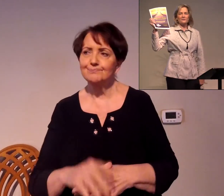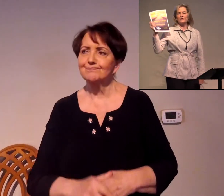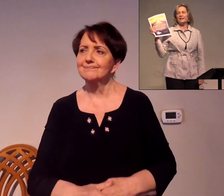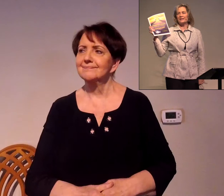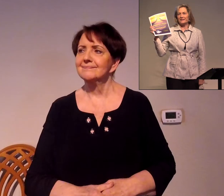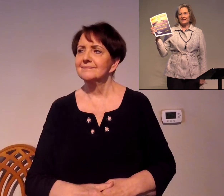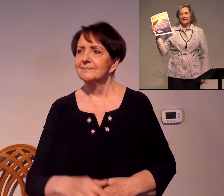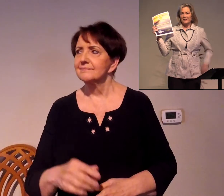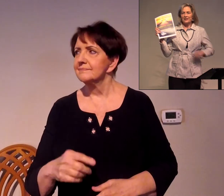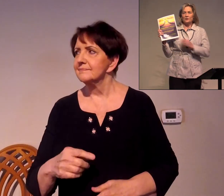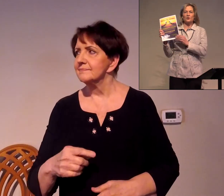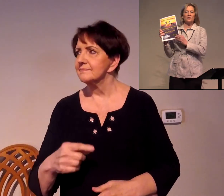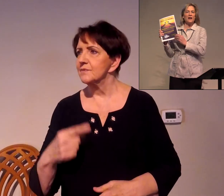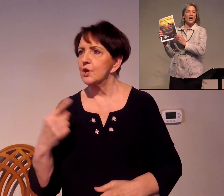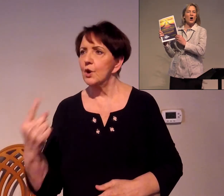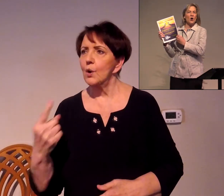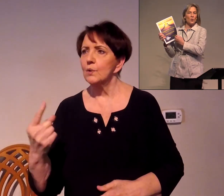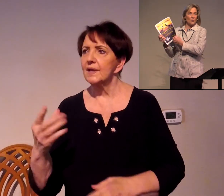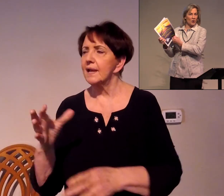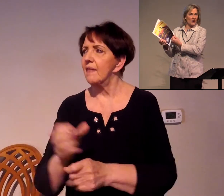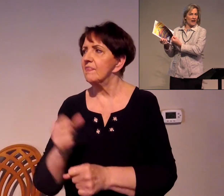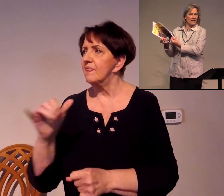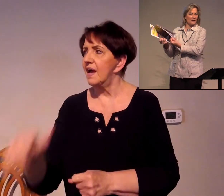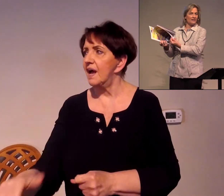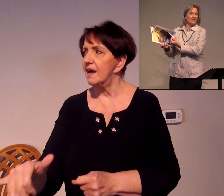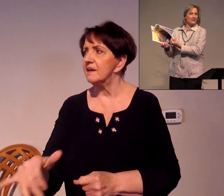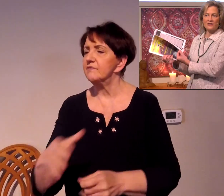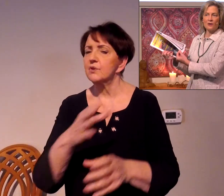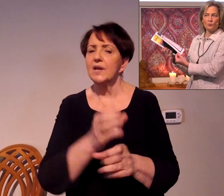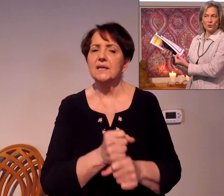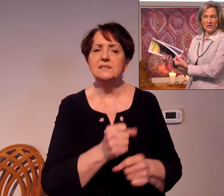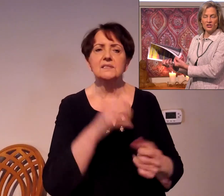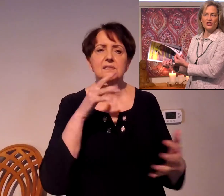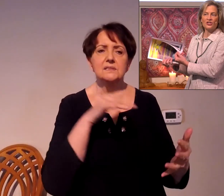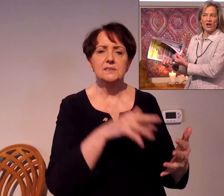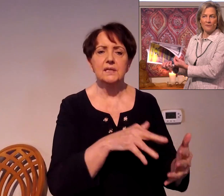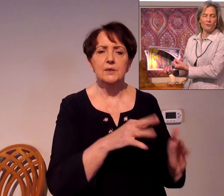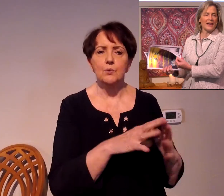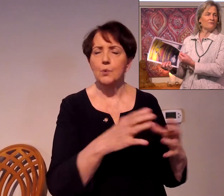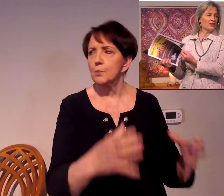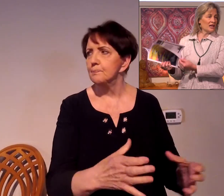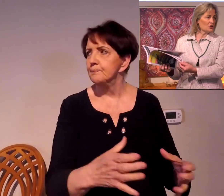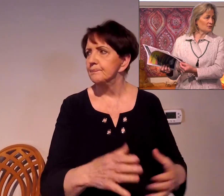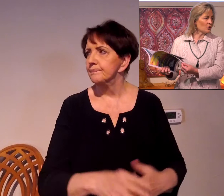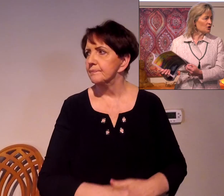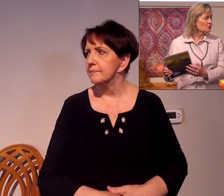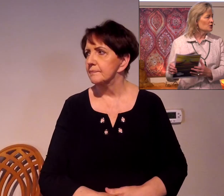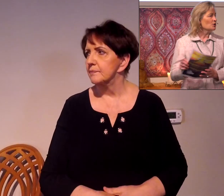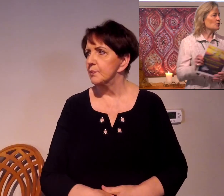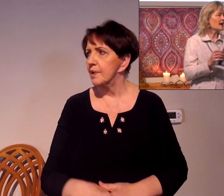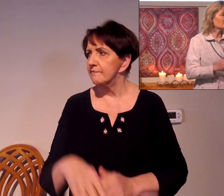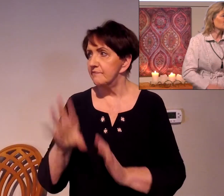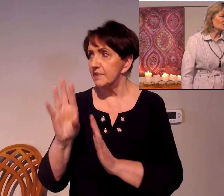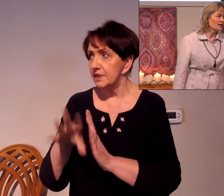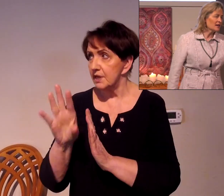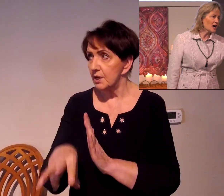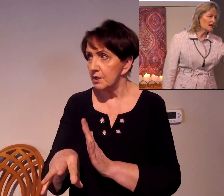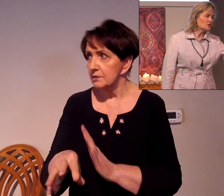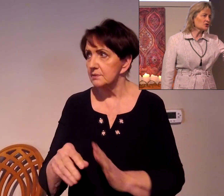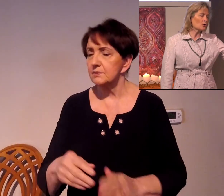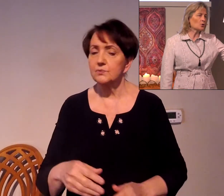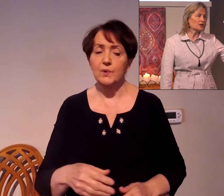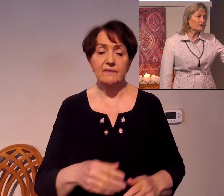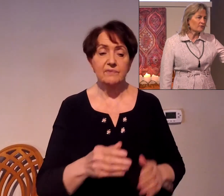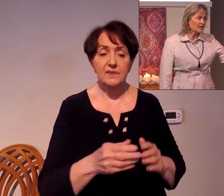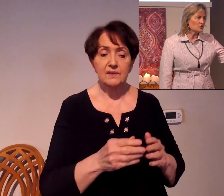get this if you get in the study group at home, okay? This is some rich stuff. We have videos for you. We have the study